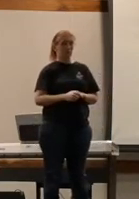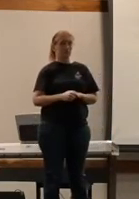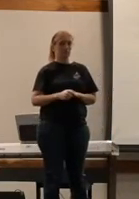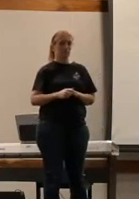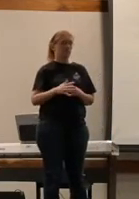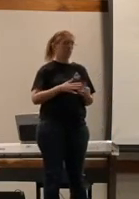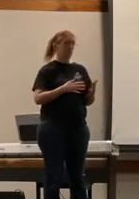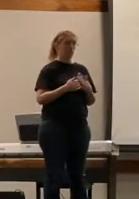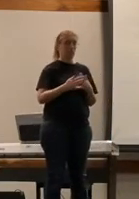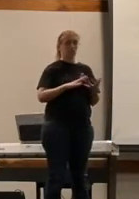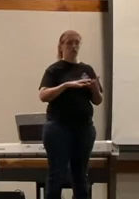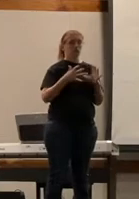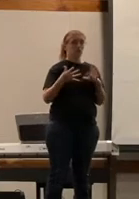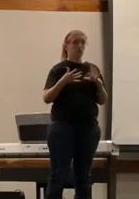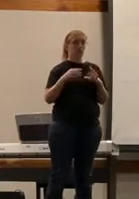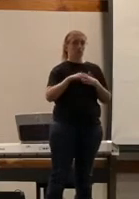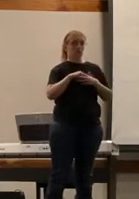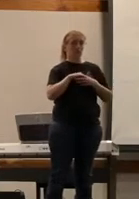No matter what mess you're in.